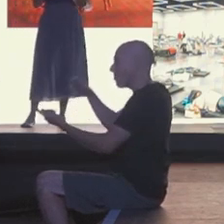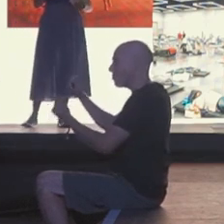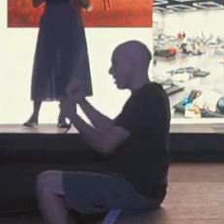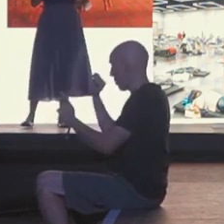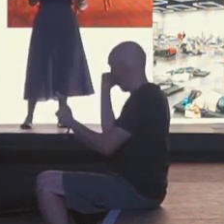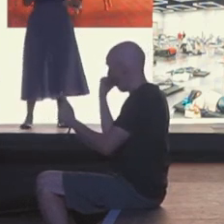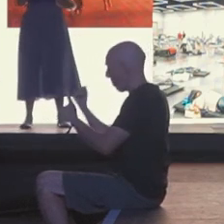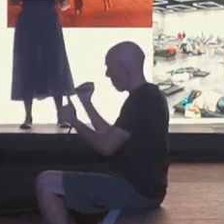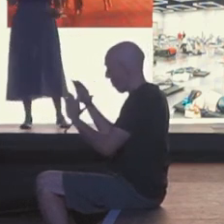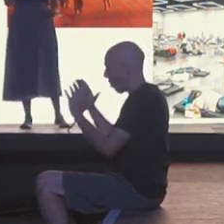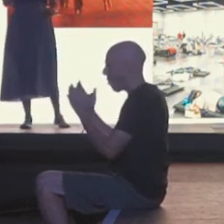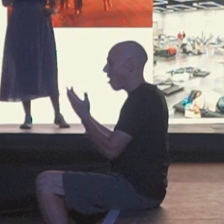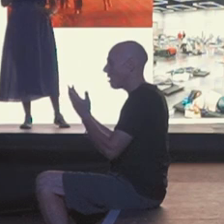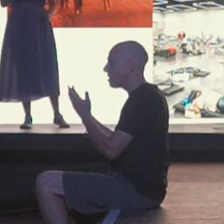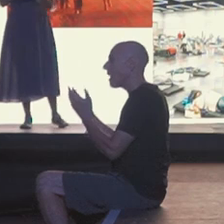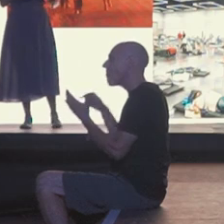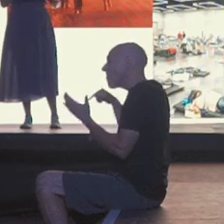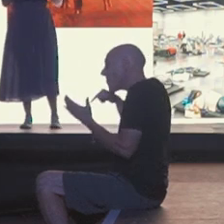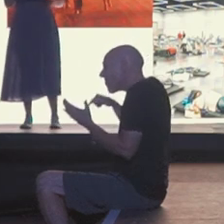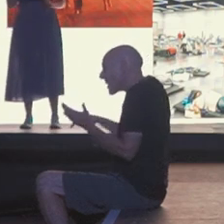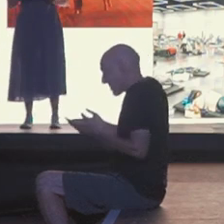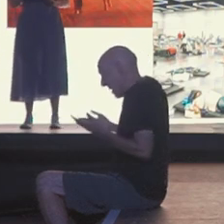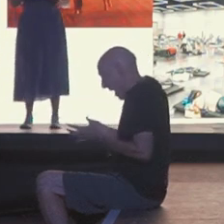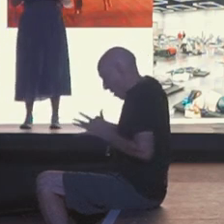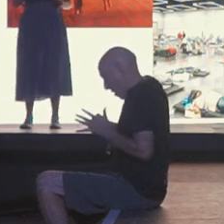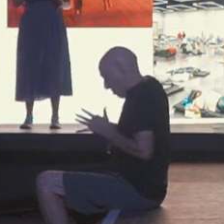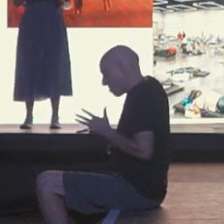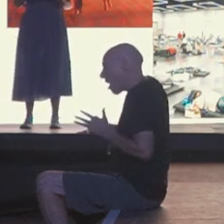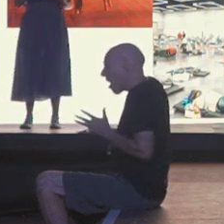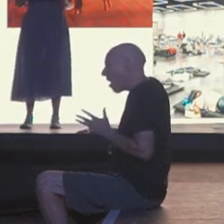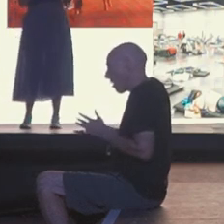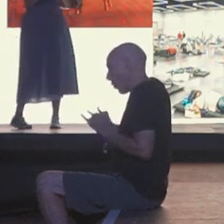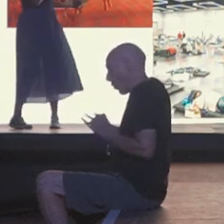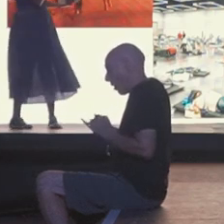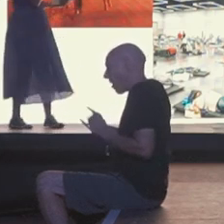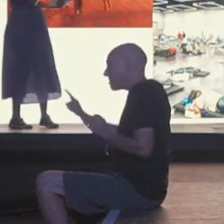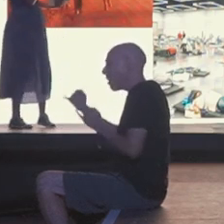as I said, this is only the beginning, unless we choose to act now.